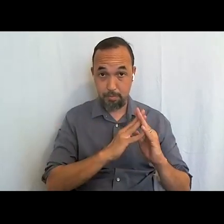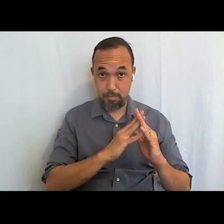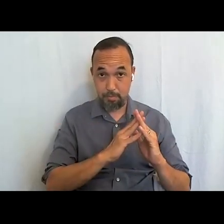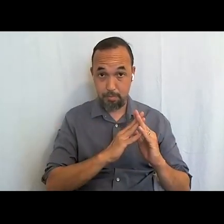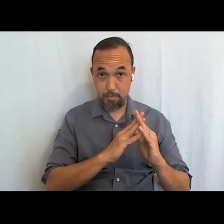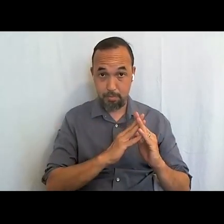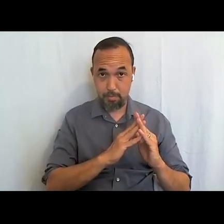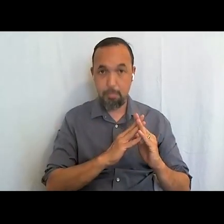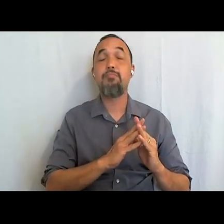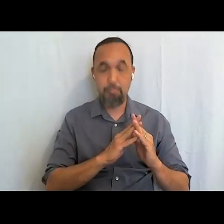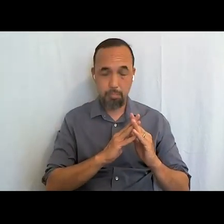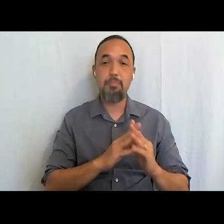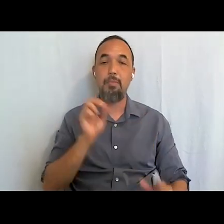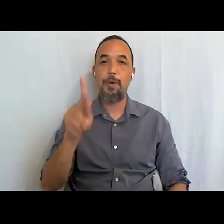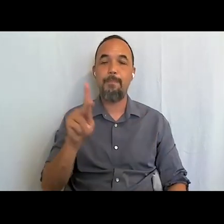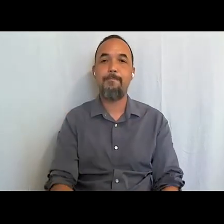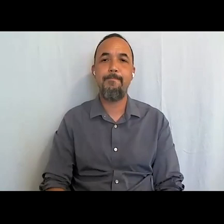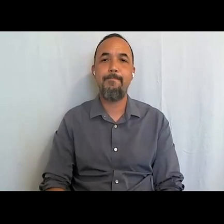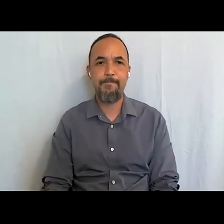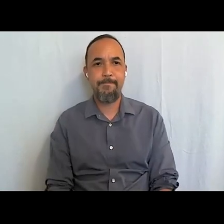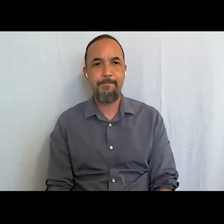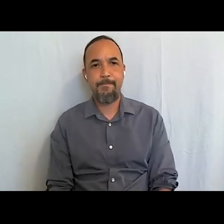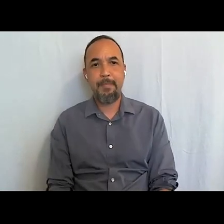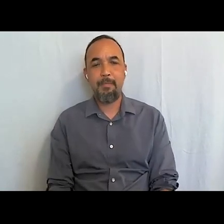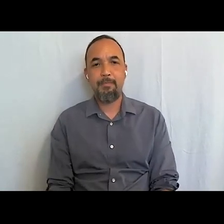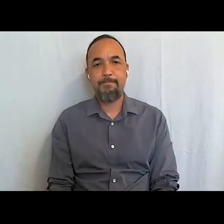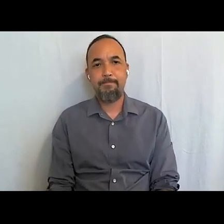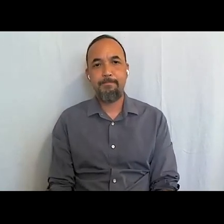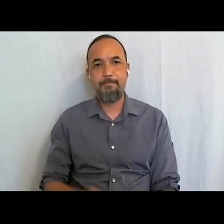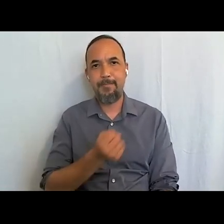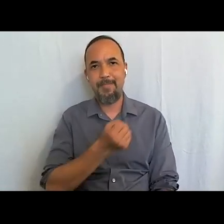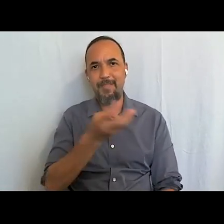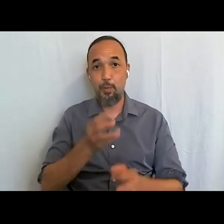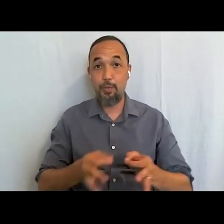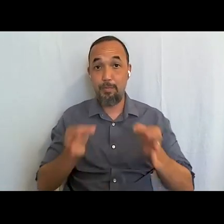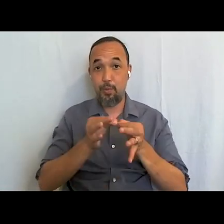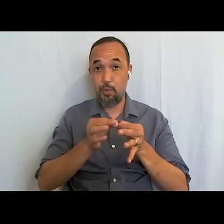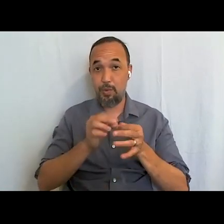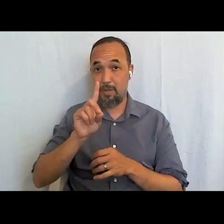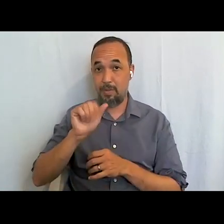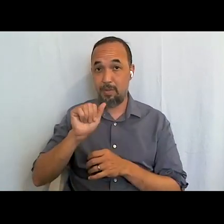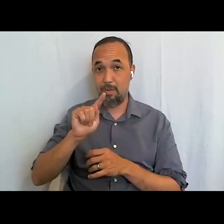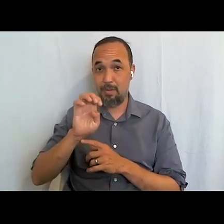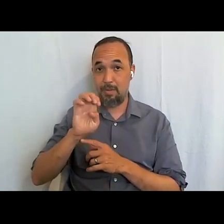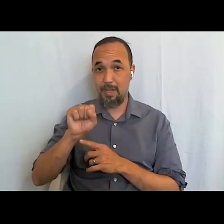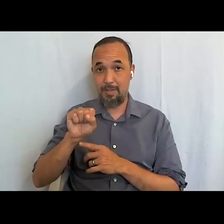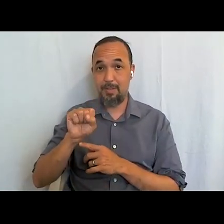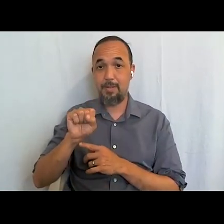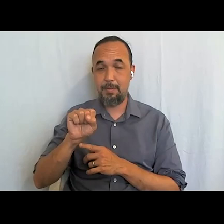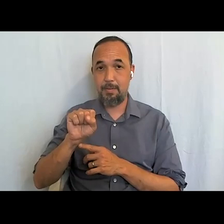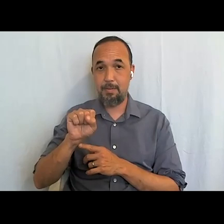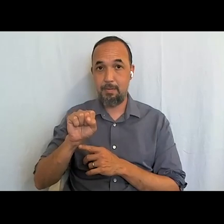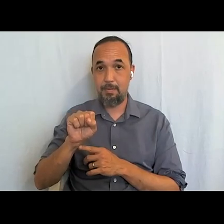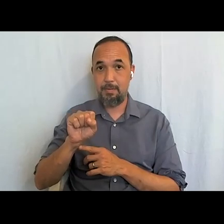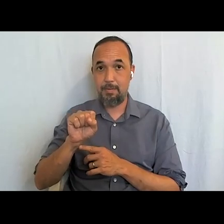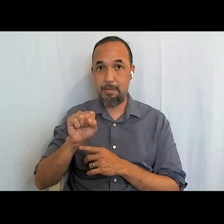right, so a few key dates. So let's start with the most immediate one,